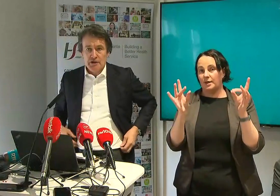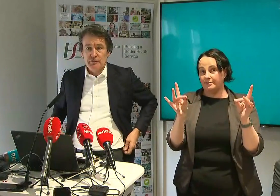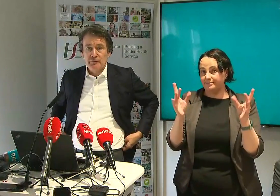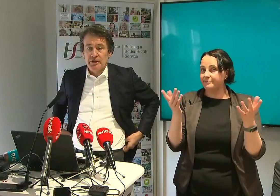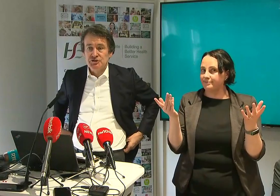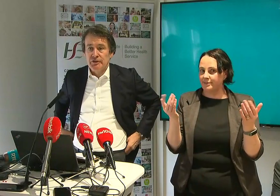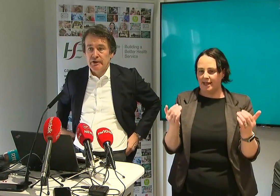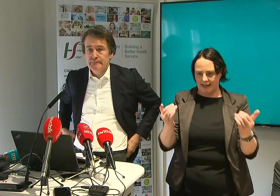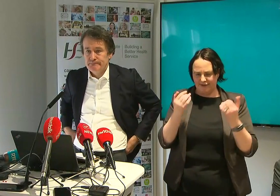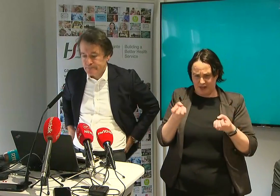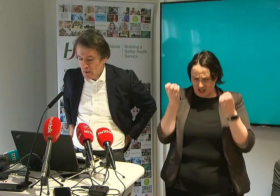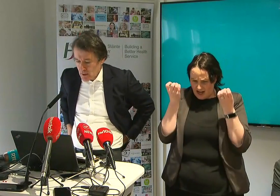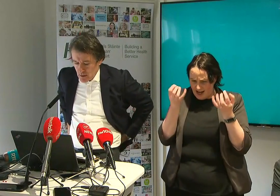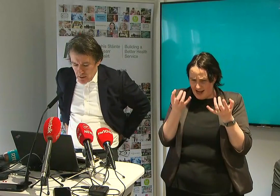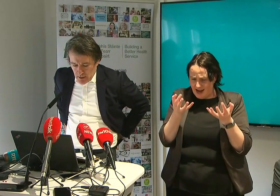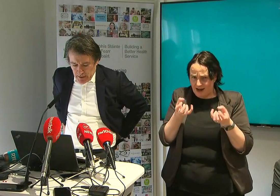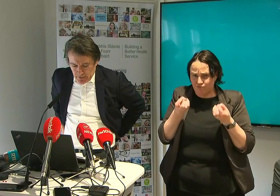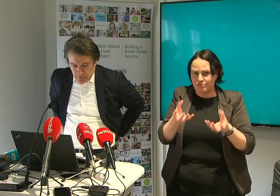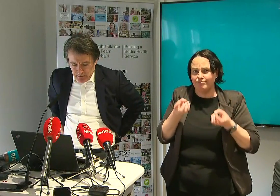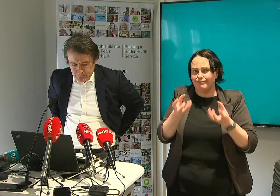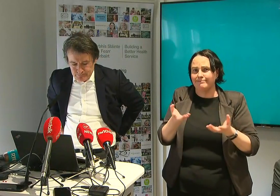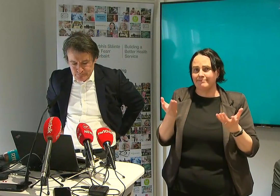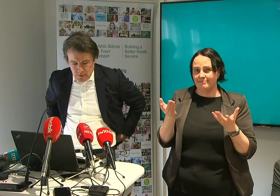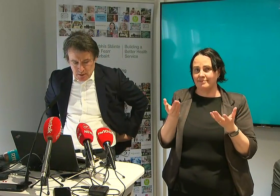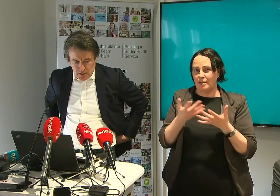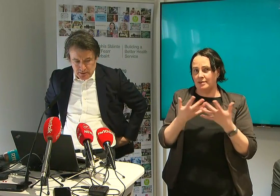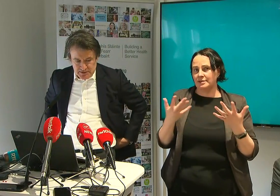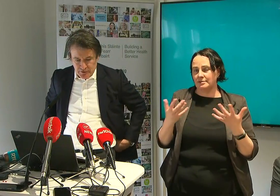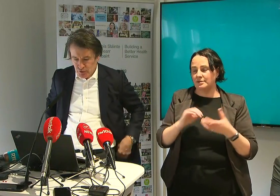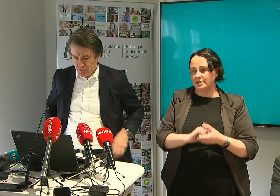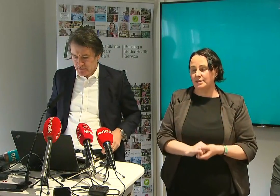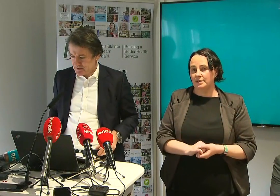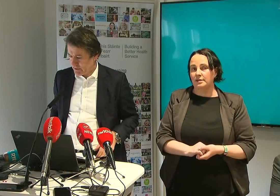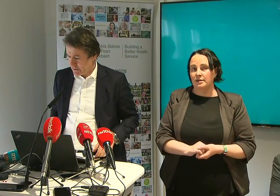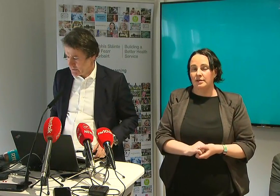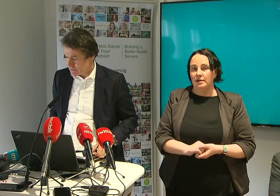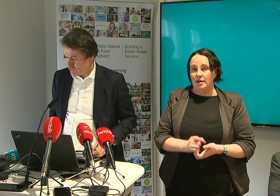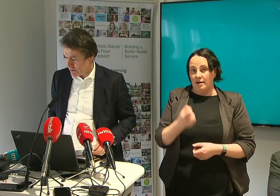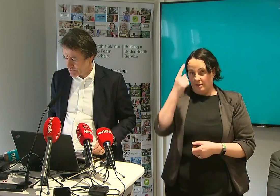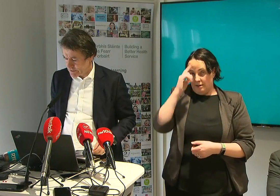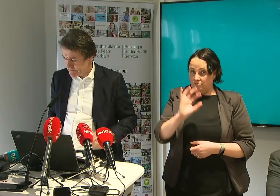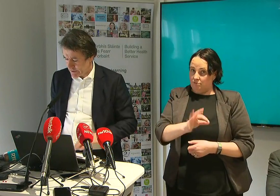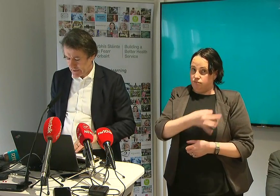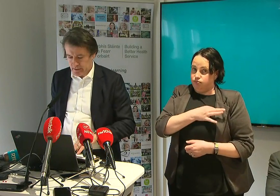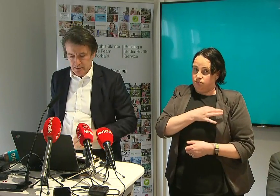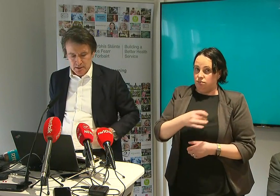a lot of information there, and I think it's very good that this is being